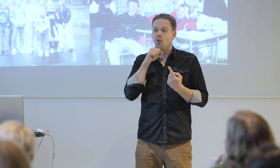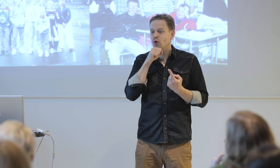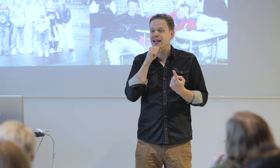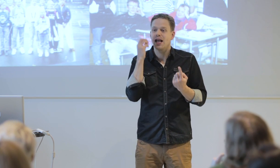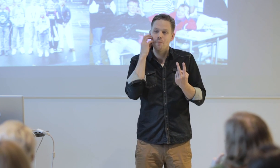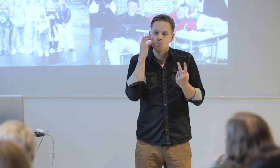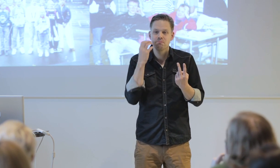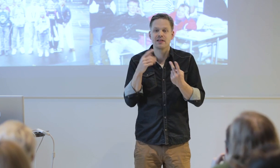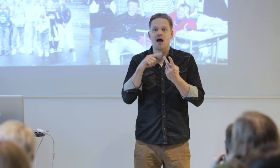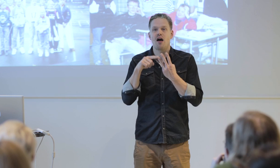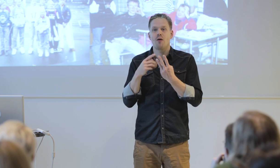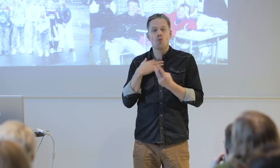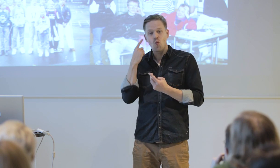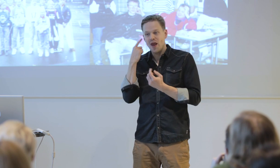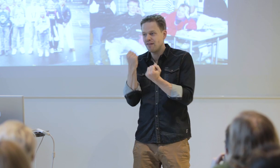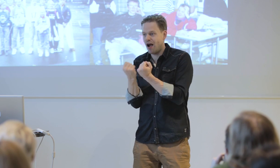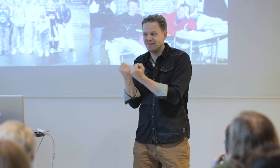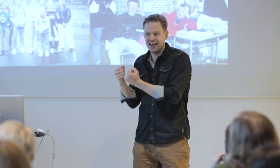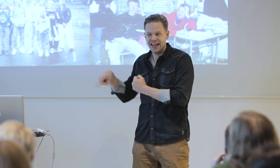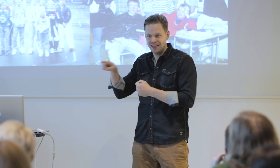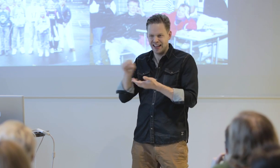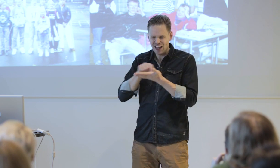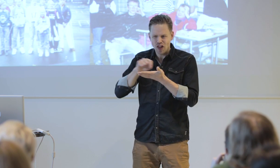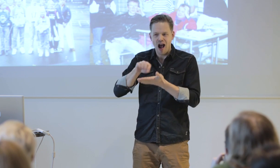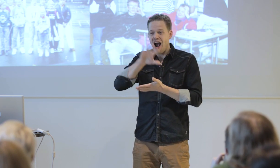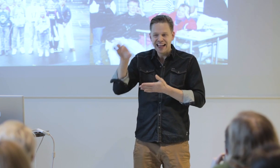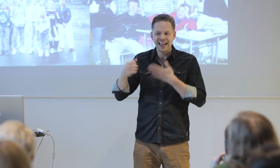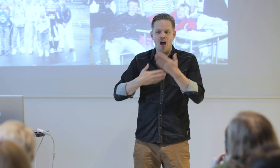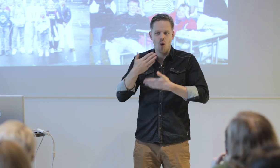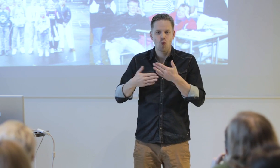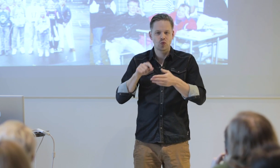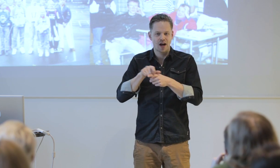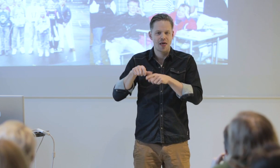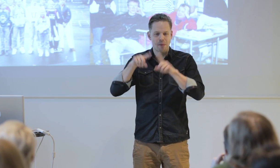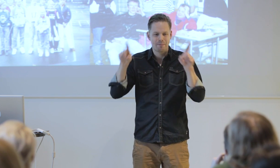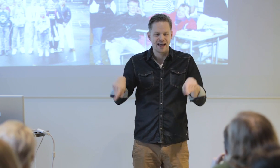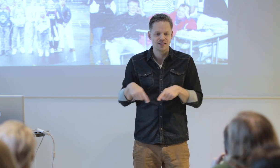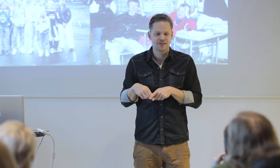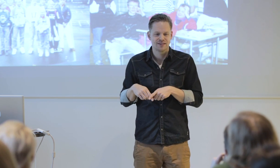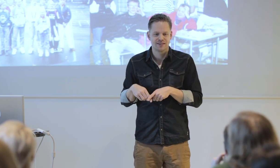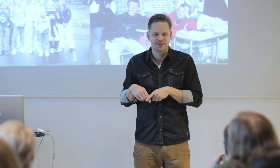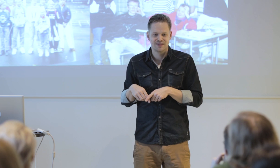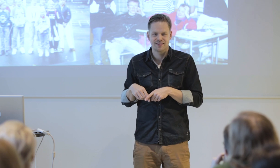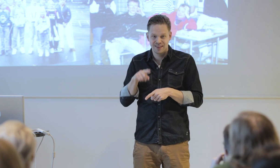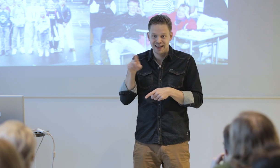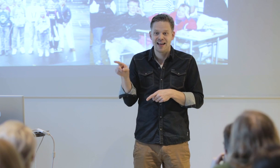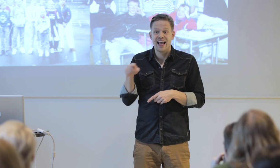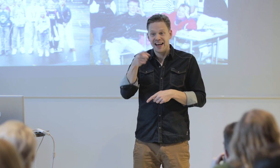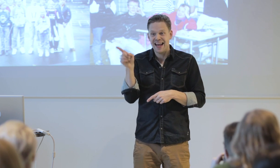or my grandparents or hearing friends that they would write down all the lyrics of all the songs on